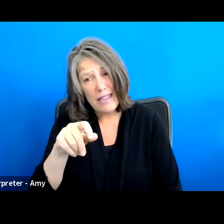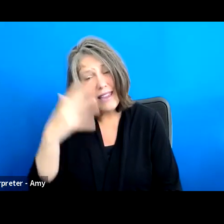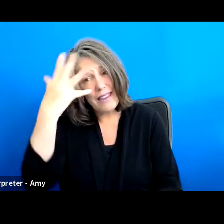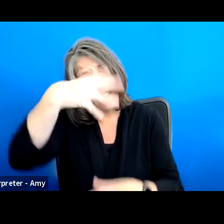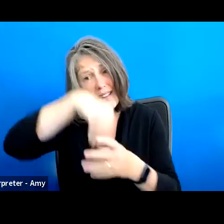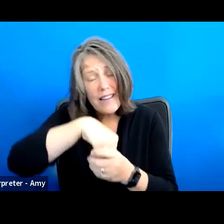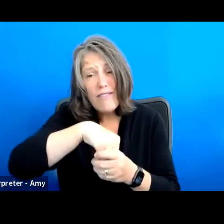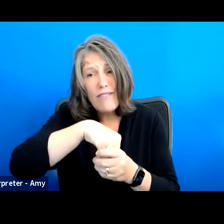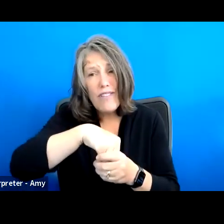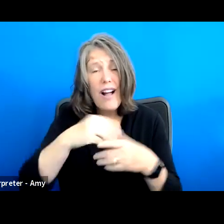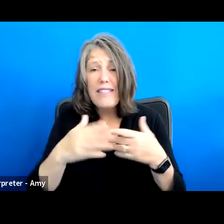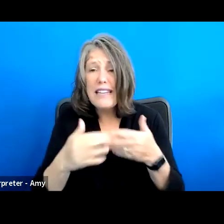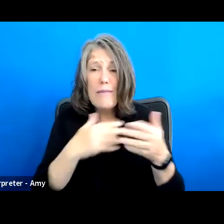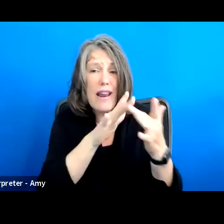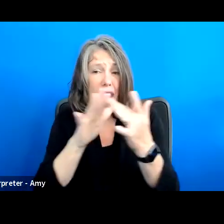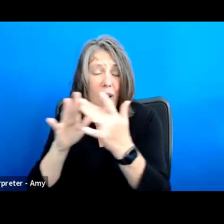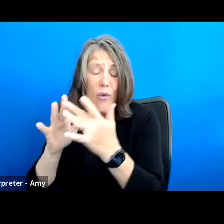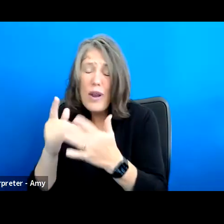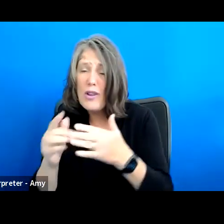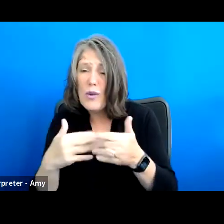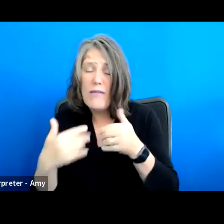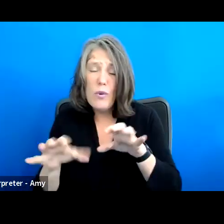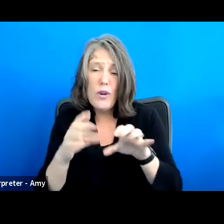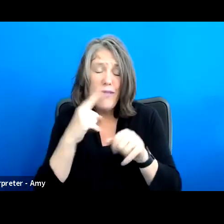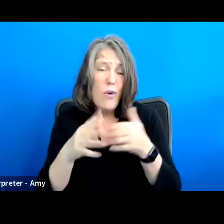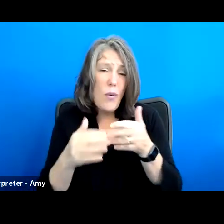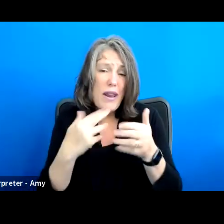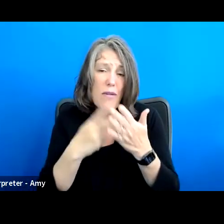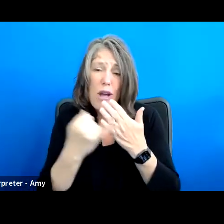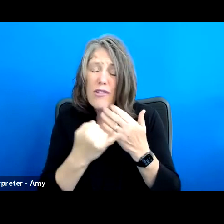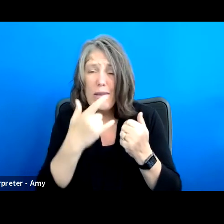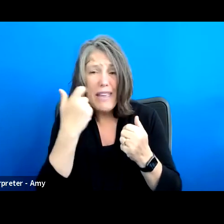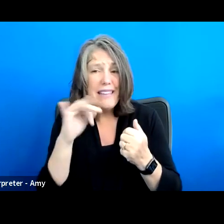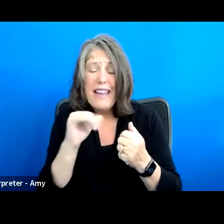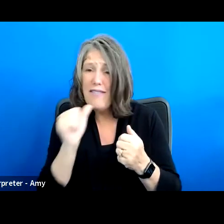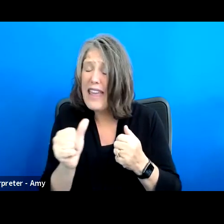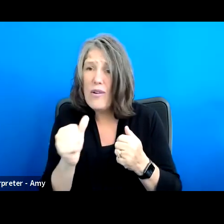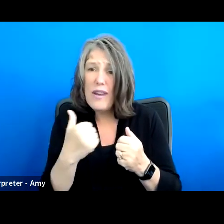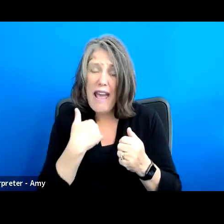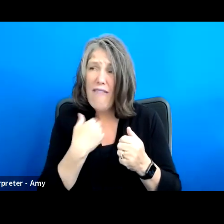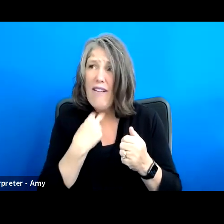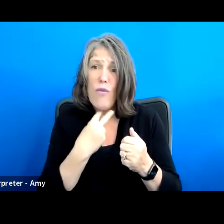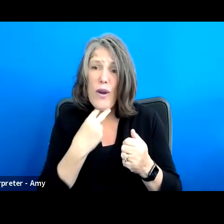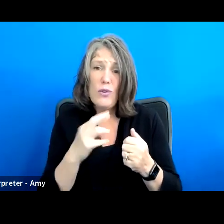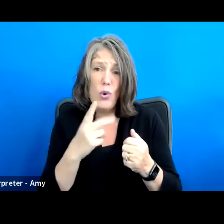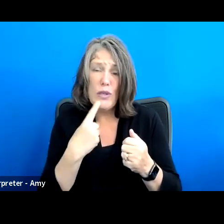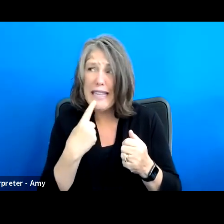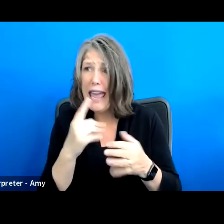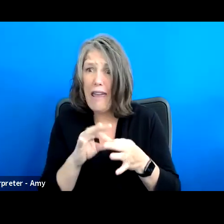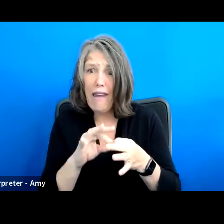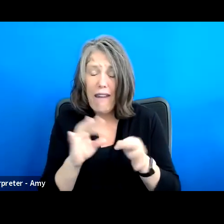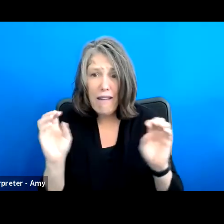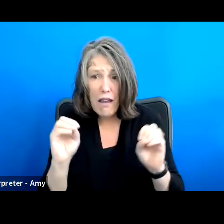what outreach we're doing for what project, because if they're not having a say in it, then are we